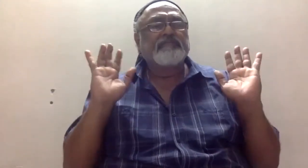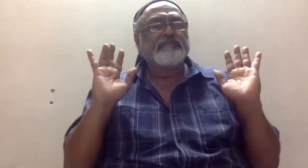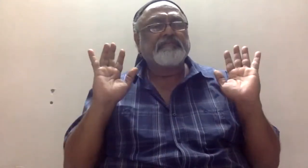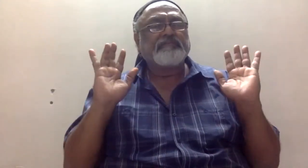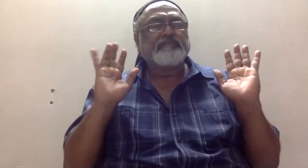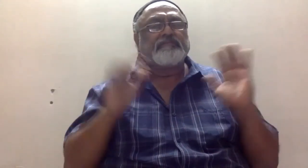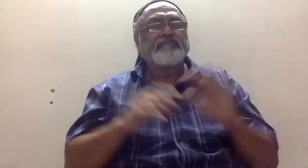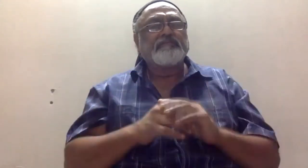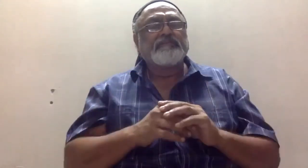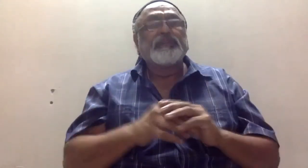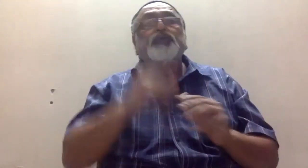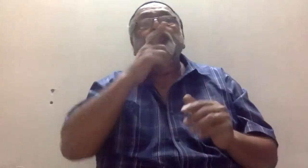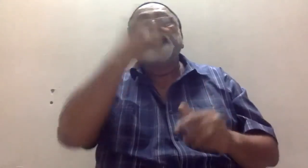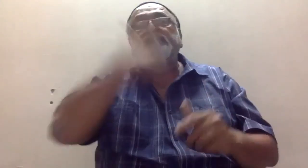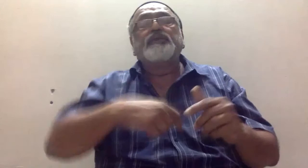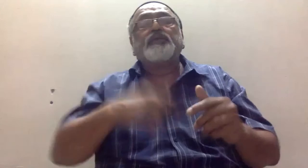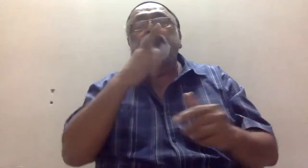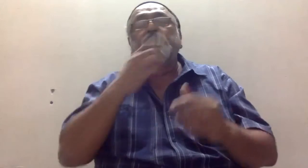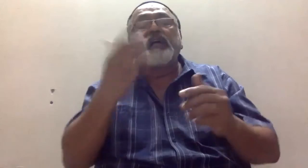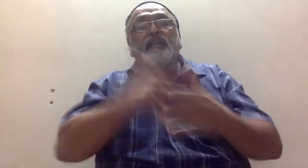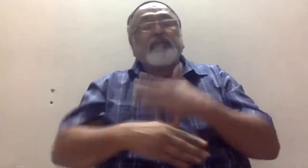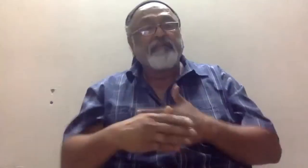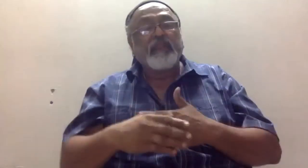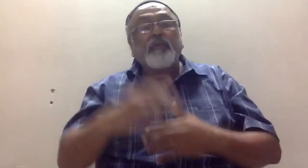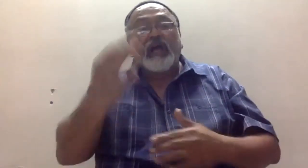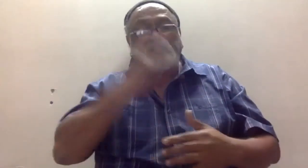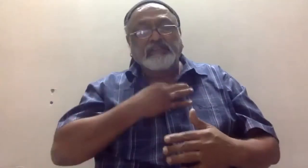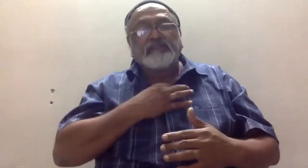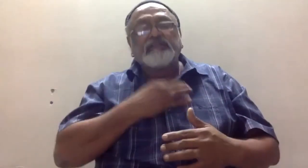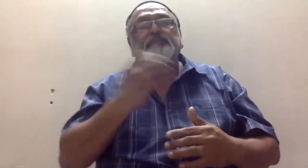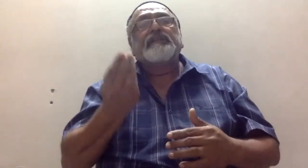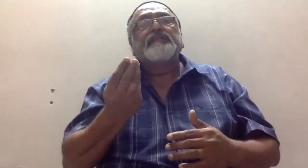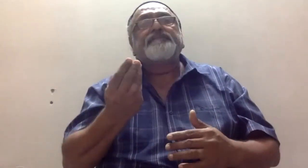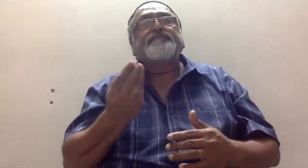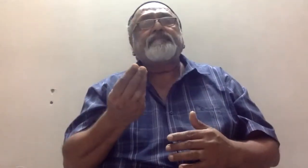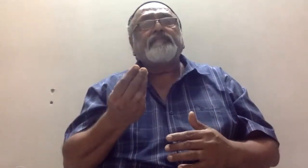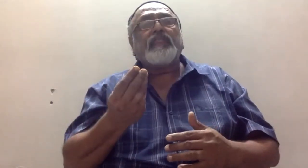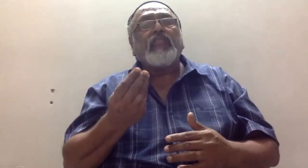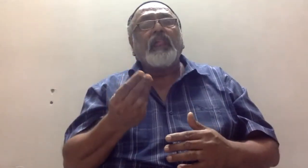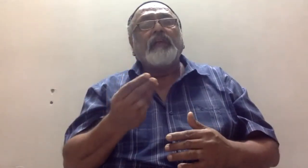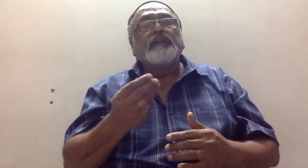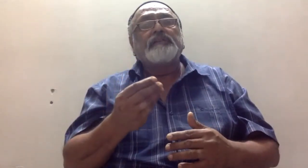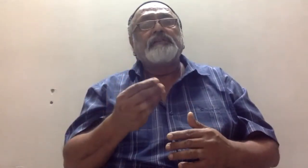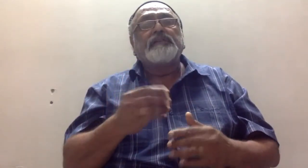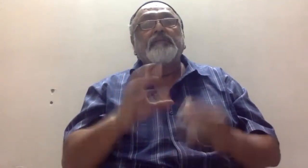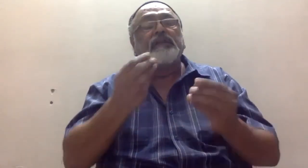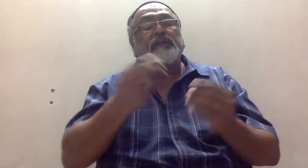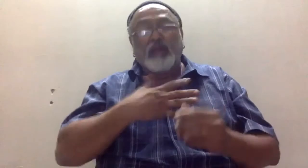even persons with disabilities. It's always good to ask person. Many people are better, prefer calling them as deaf, and some would say,